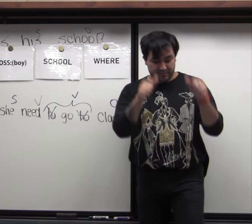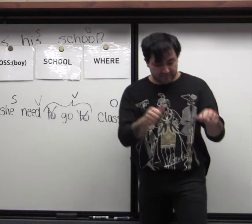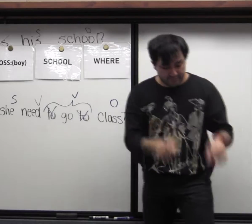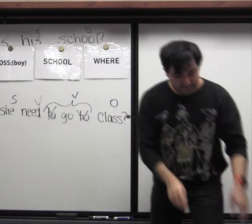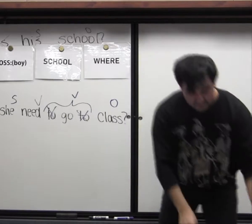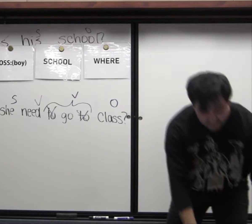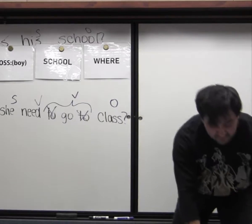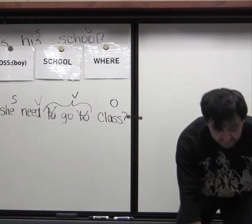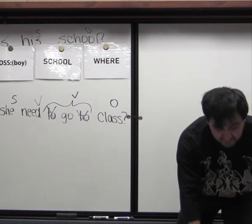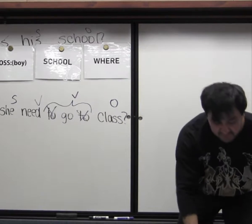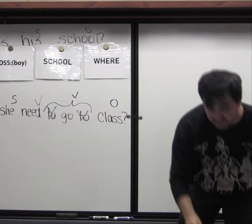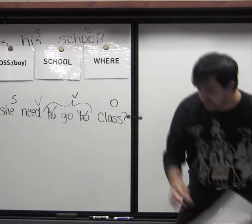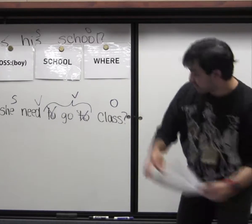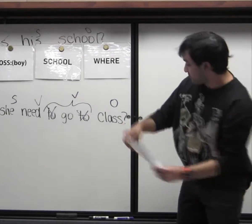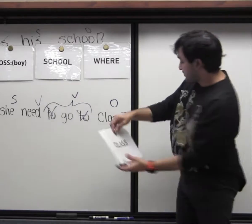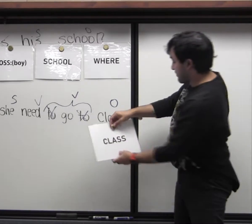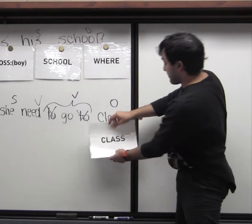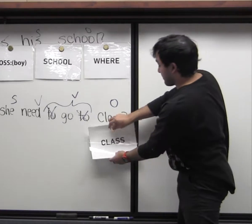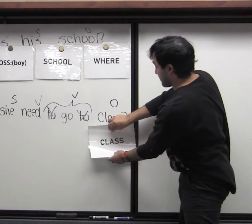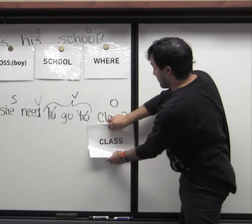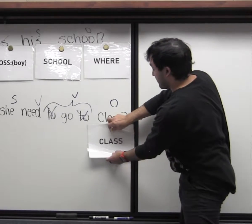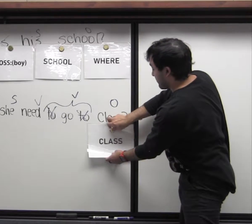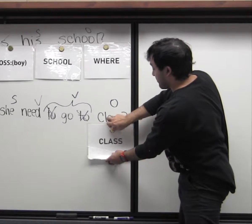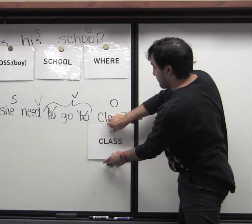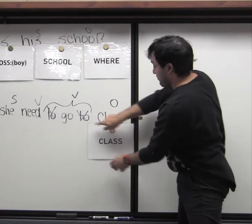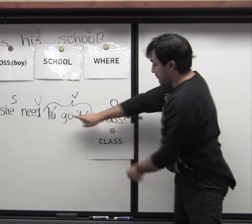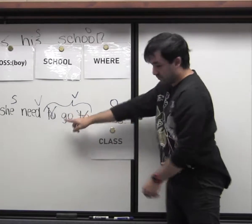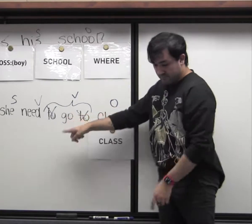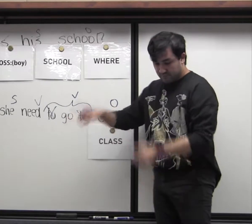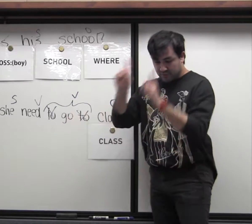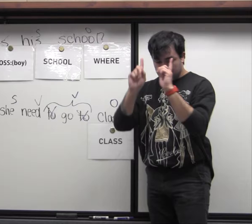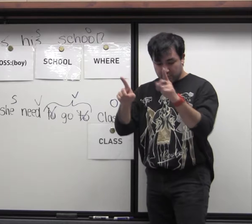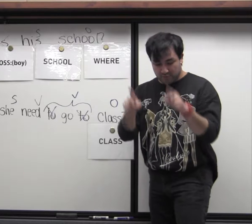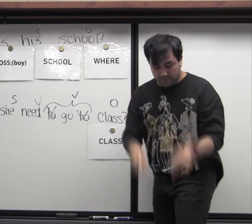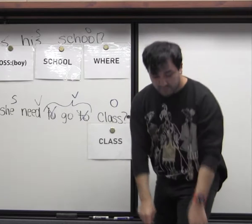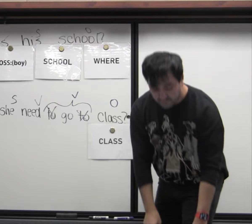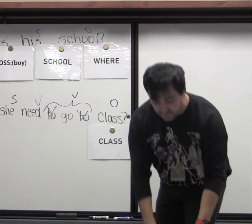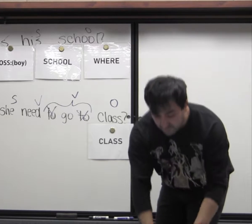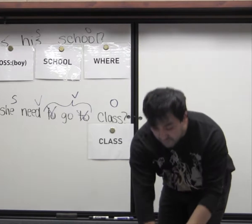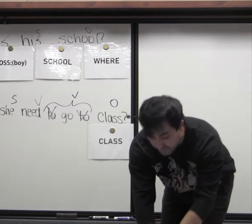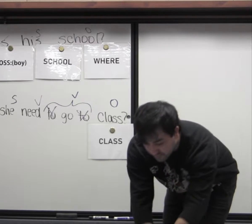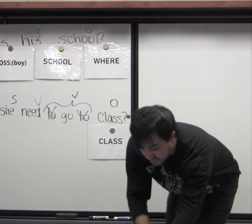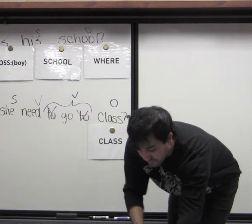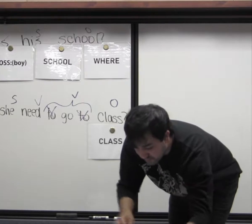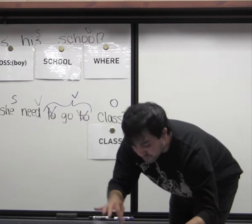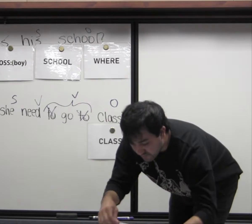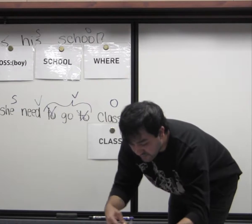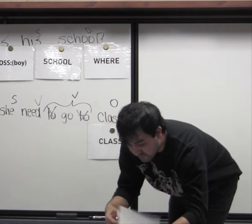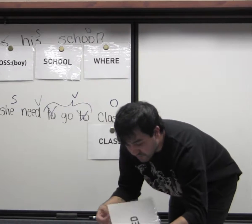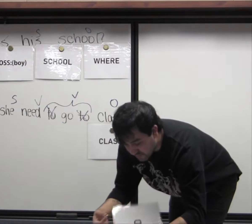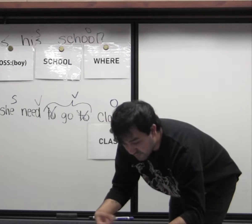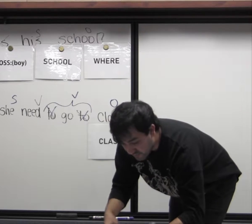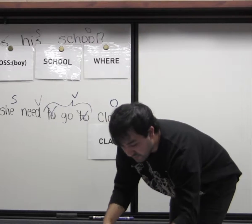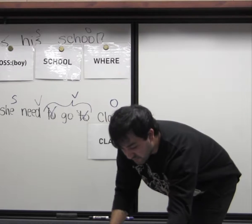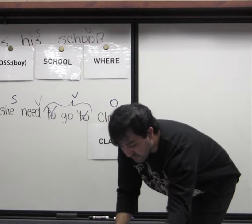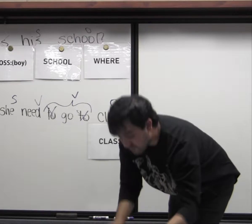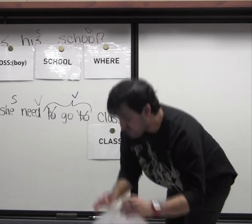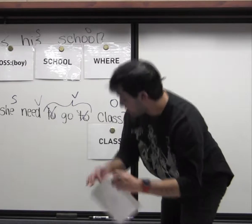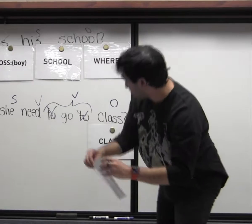So first, let's go ahead and get our posters, put those all up. As we always do, class, go. And as we can always